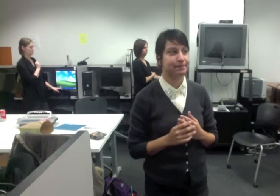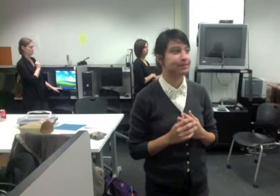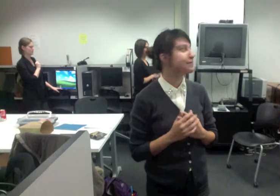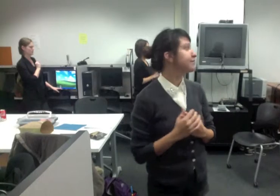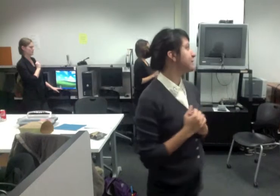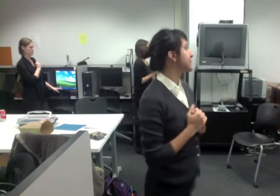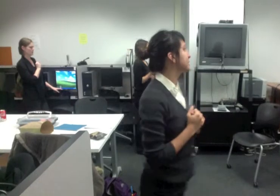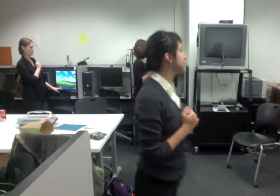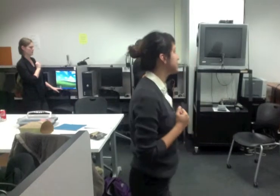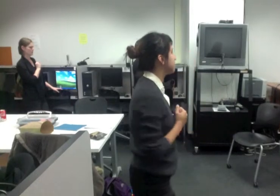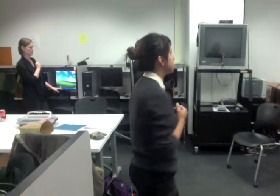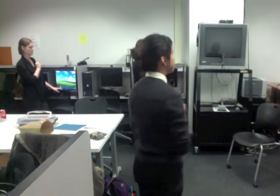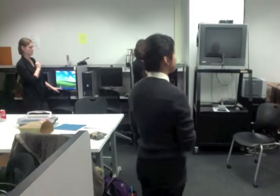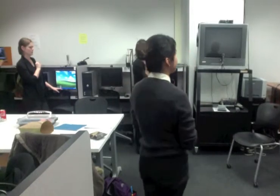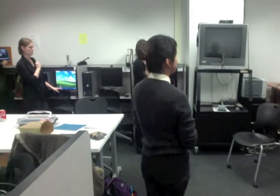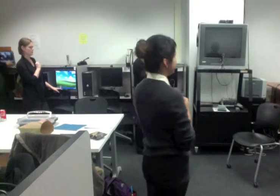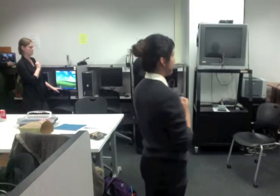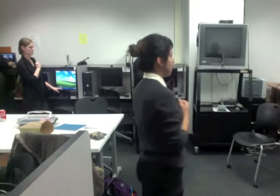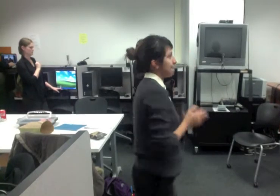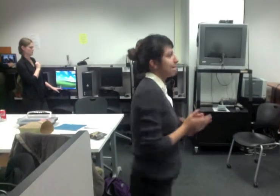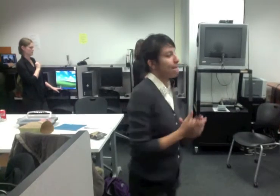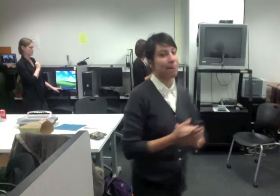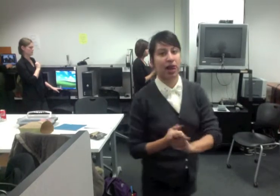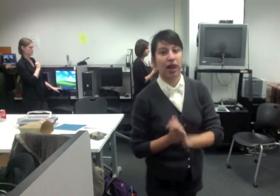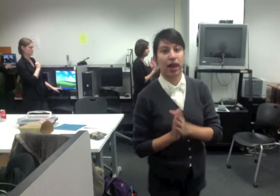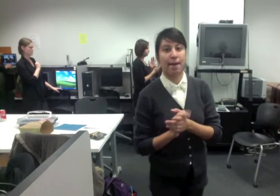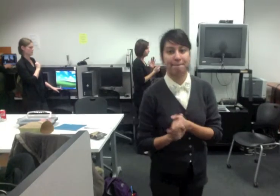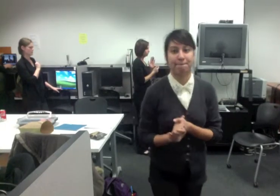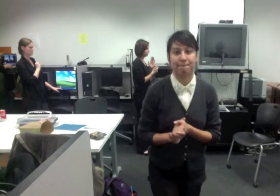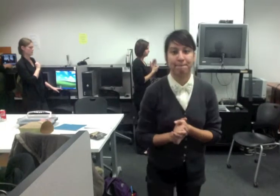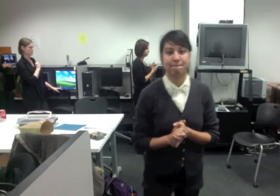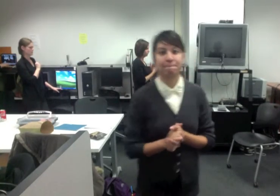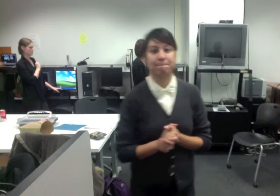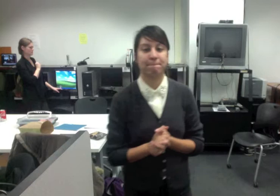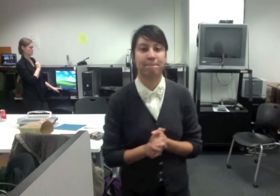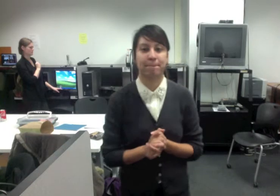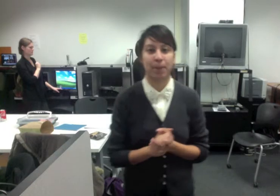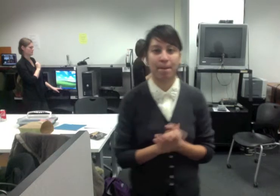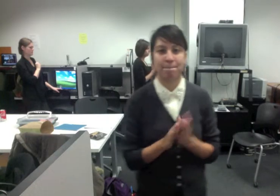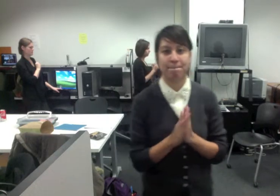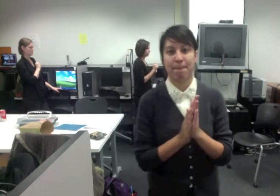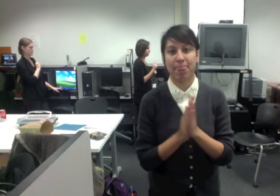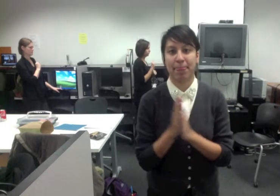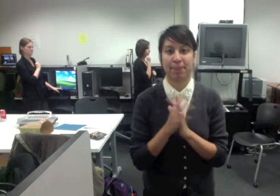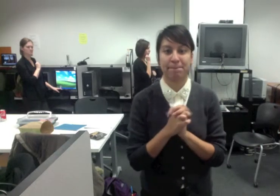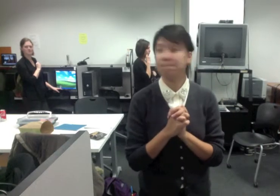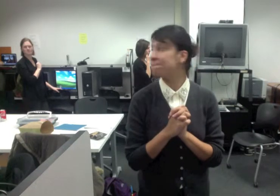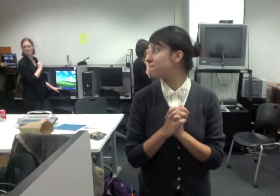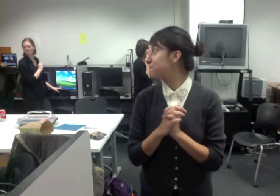Do the best you can. This is your midterm, so as long as you're not asking any sign questions, just go right ahead. Okay?